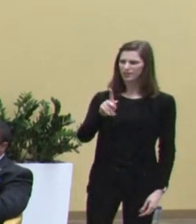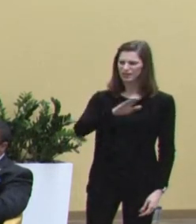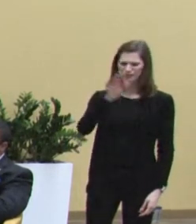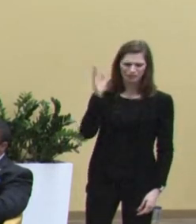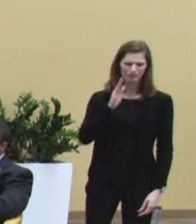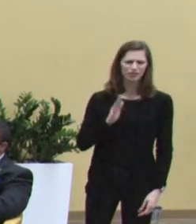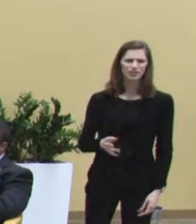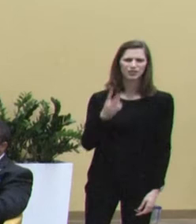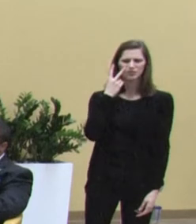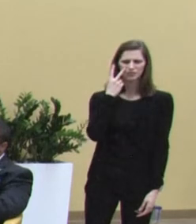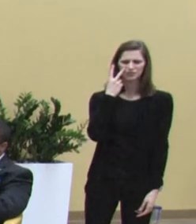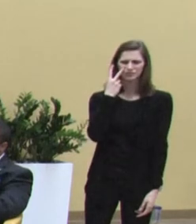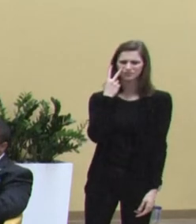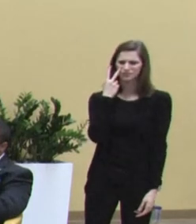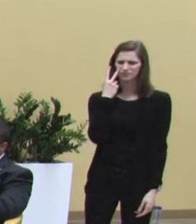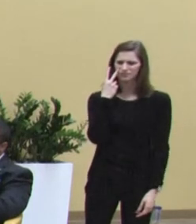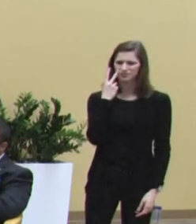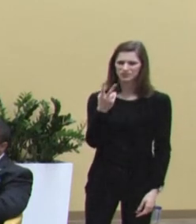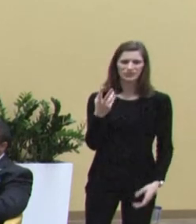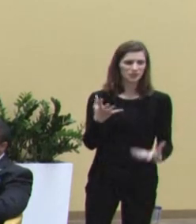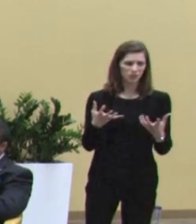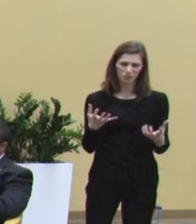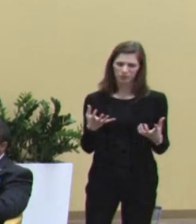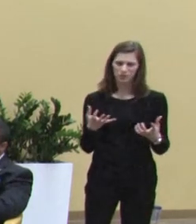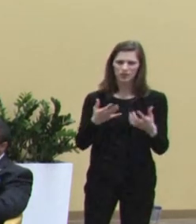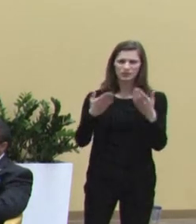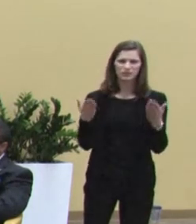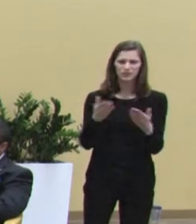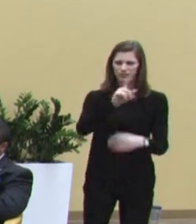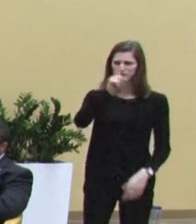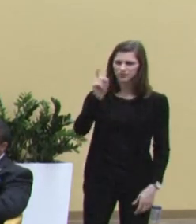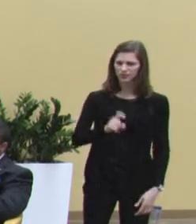of an environment be here in the state of Texas.